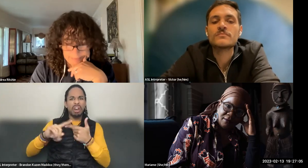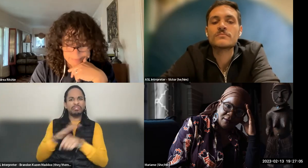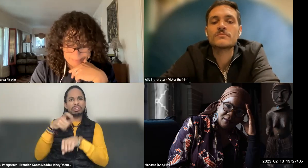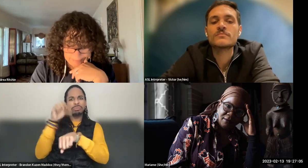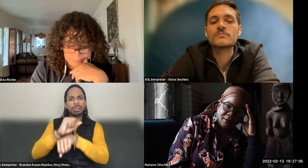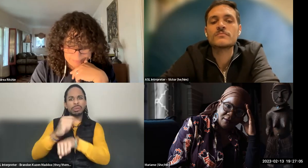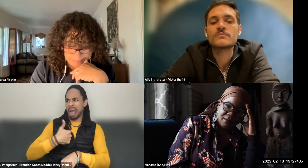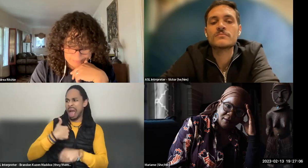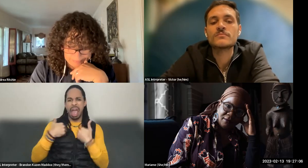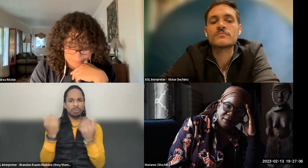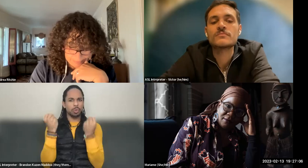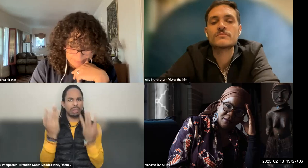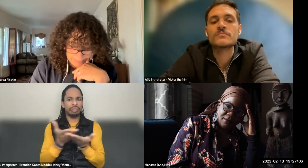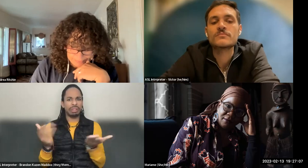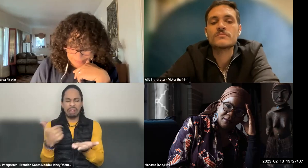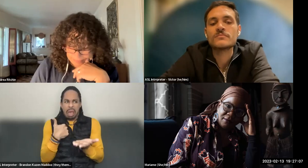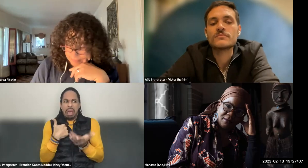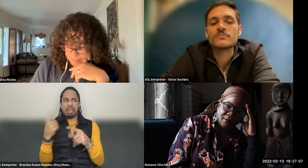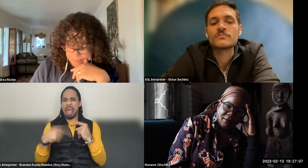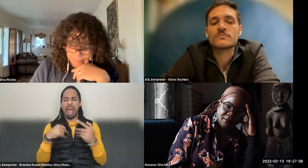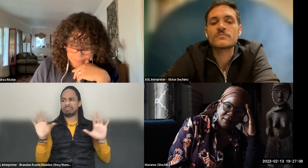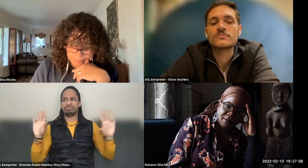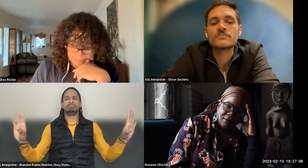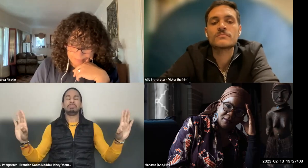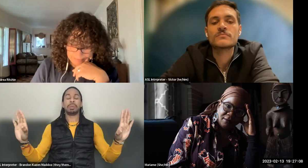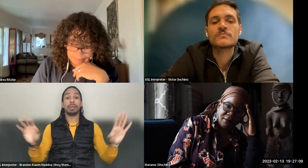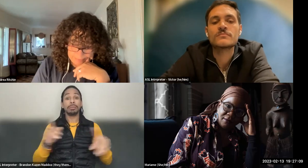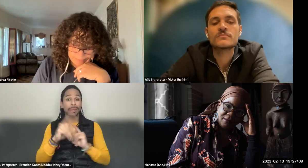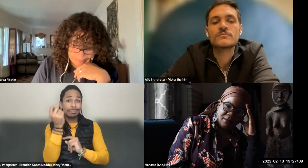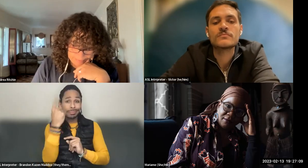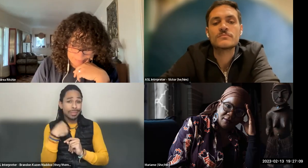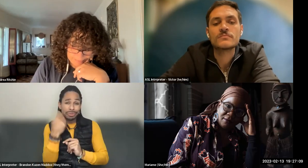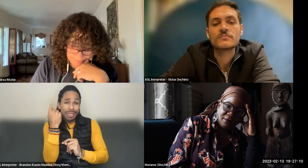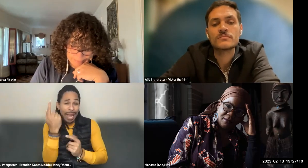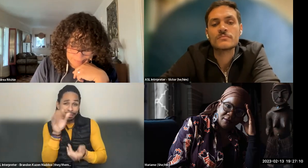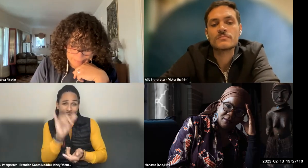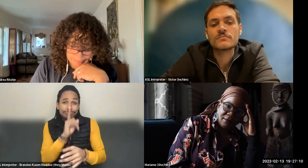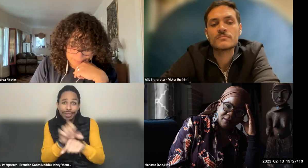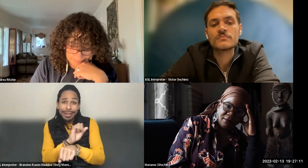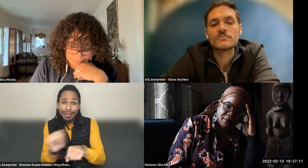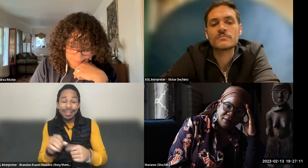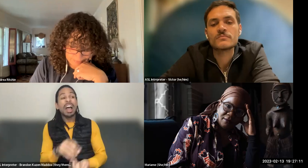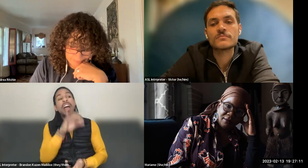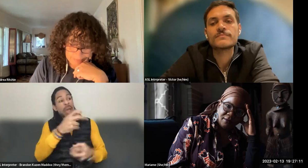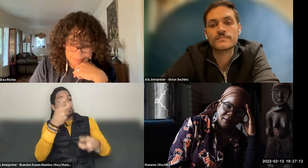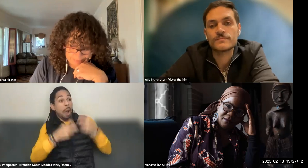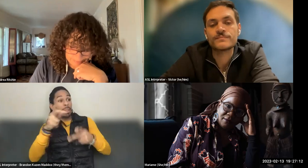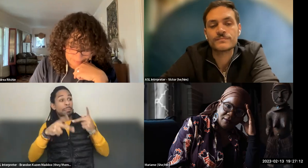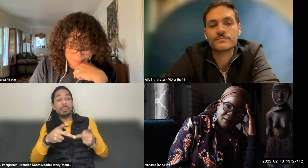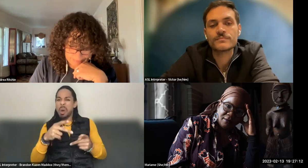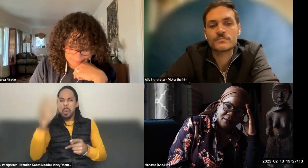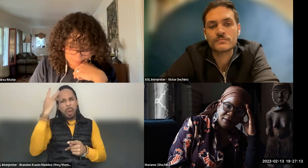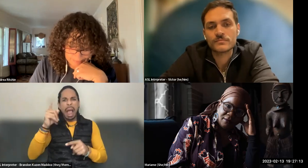so many things. And those are all real, Can't someone else put the problem people somewhere else?